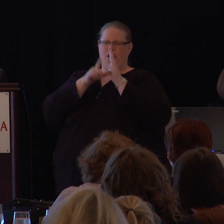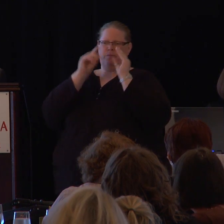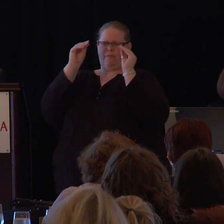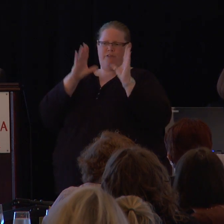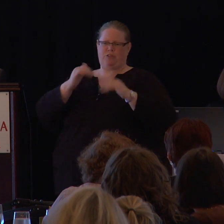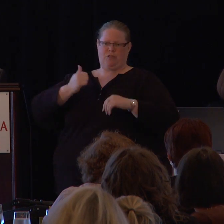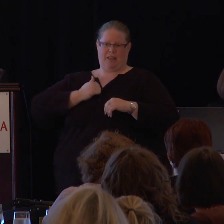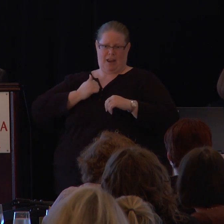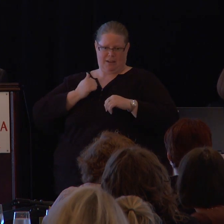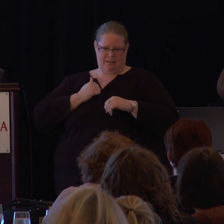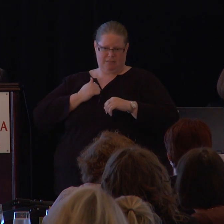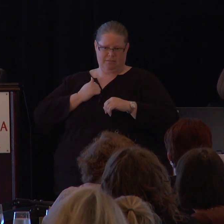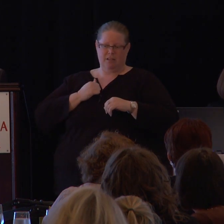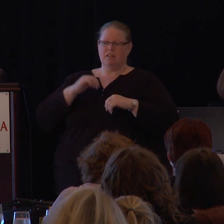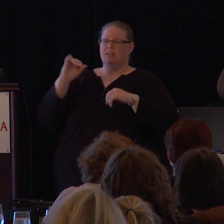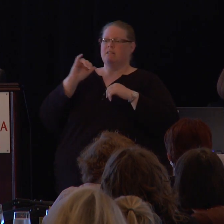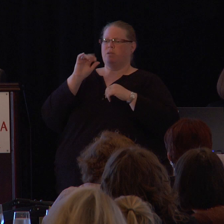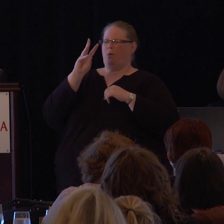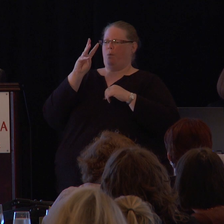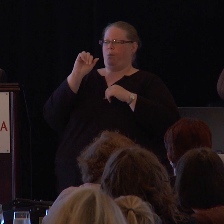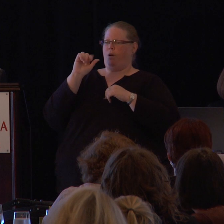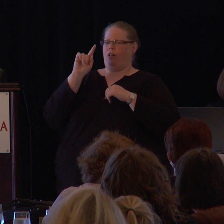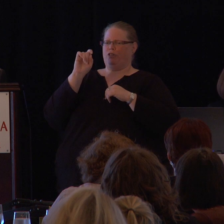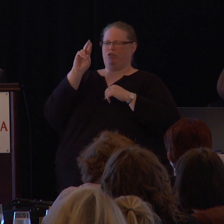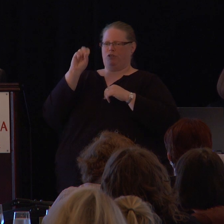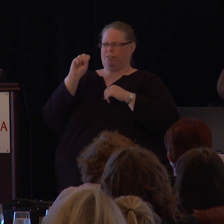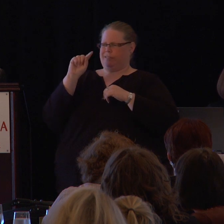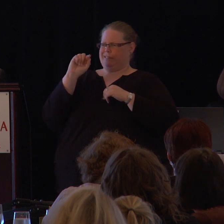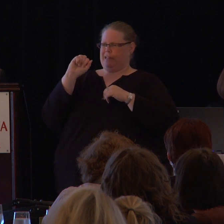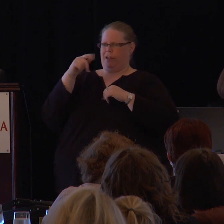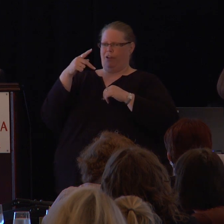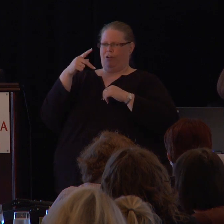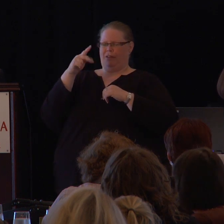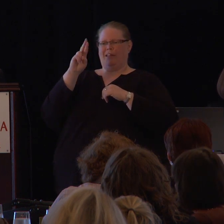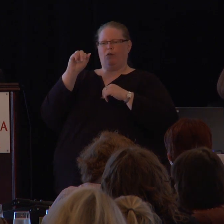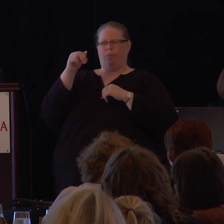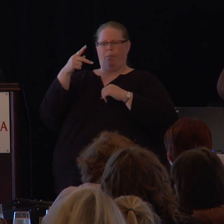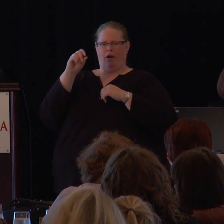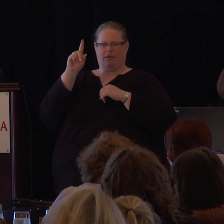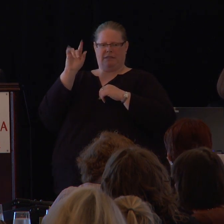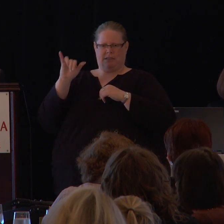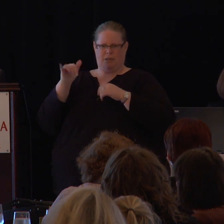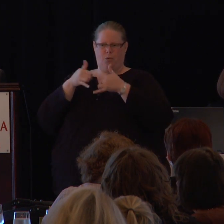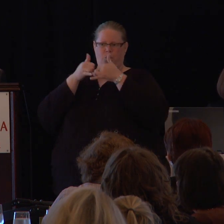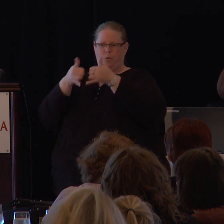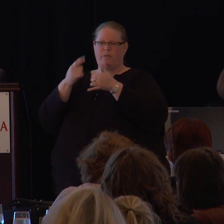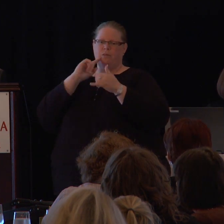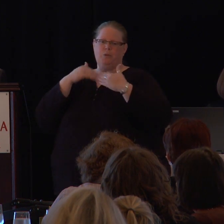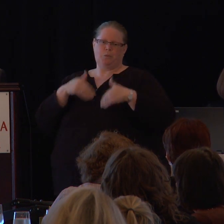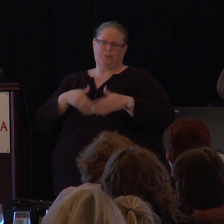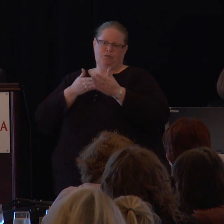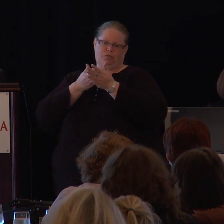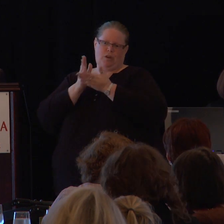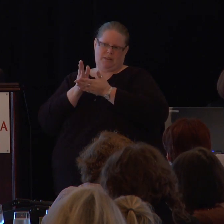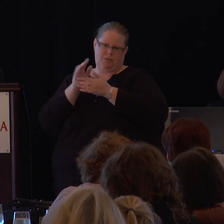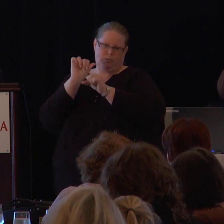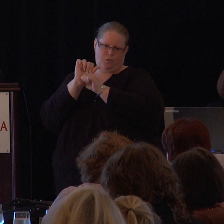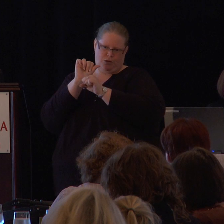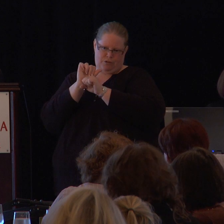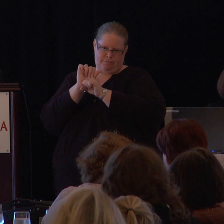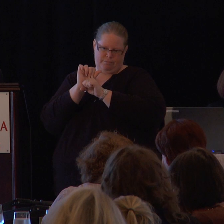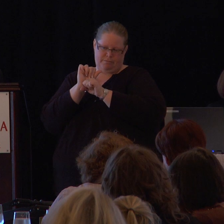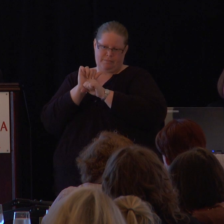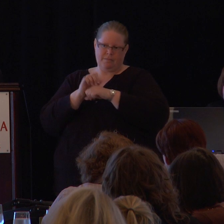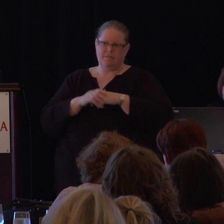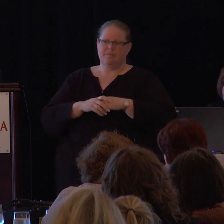the Walters Tarapolsky Award for achievement in the field of human rights. He was also